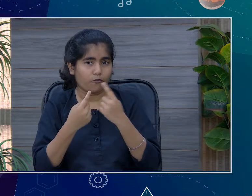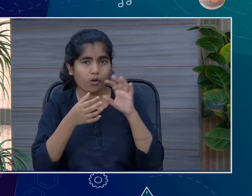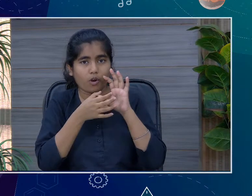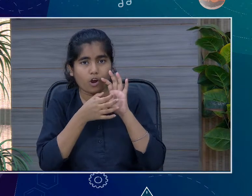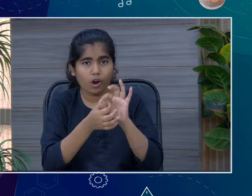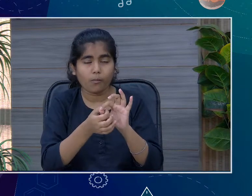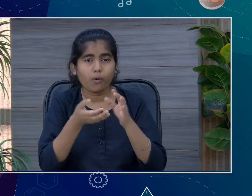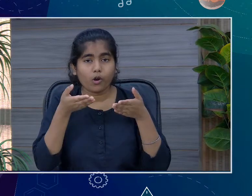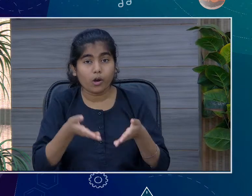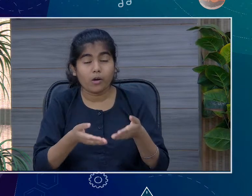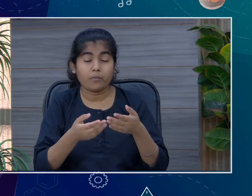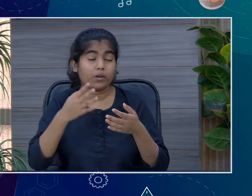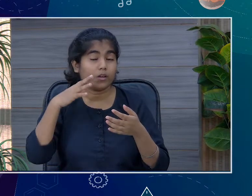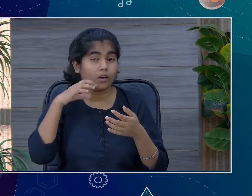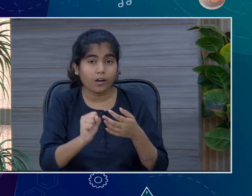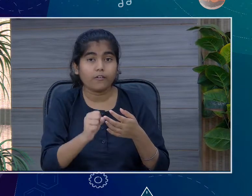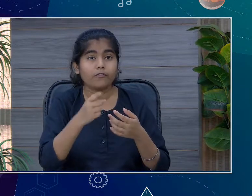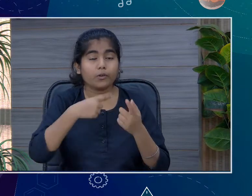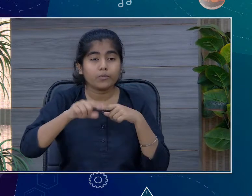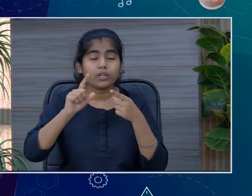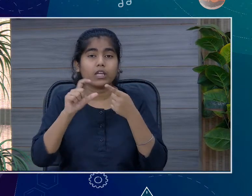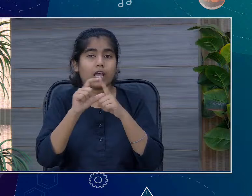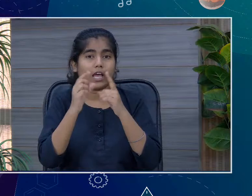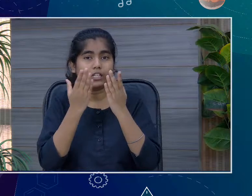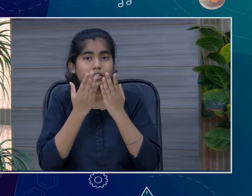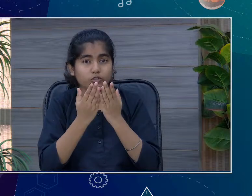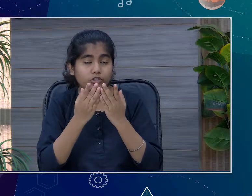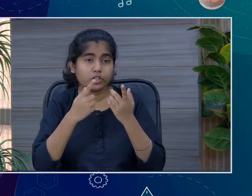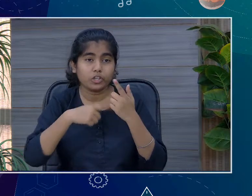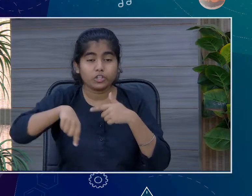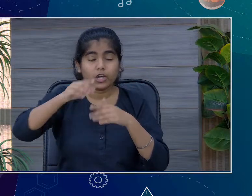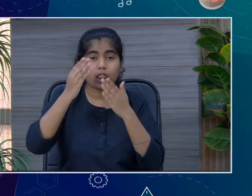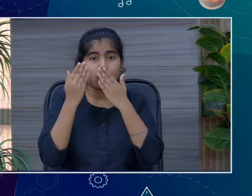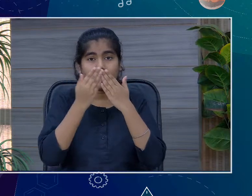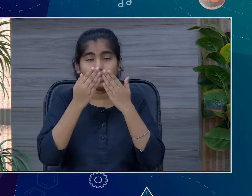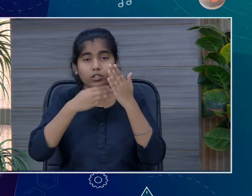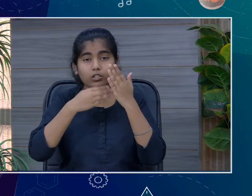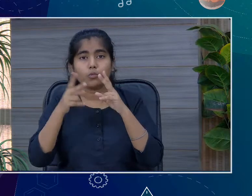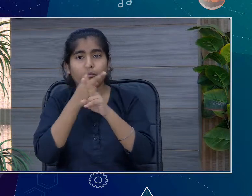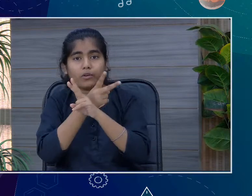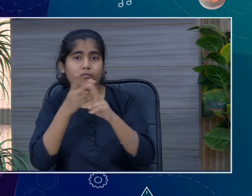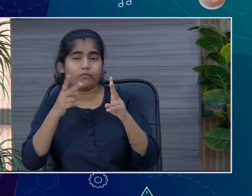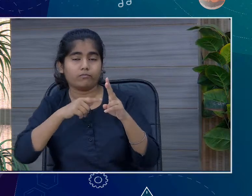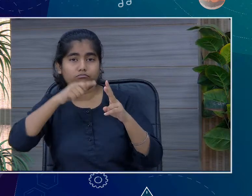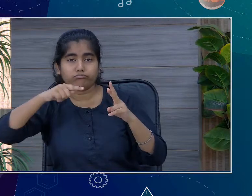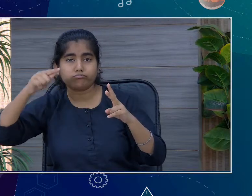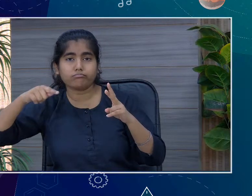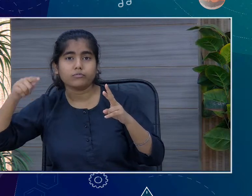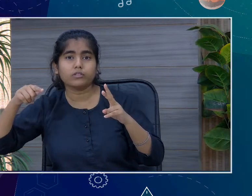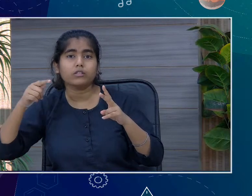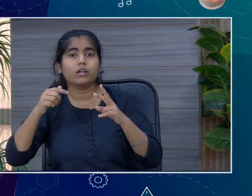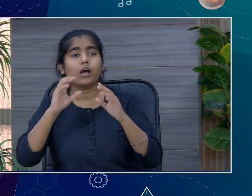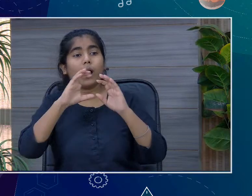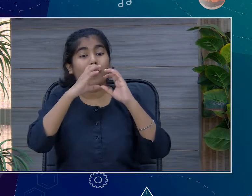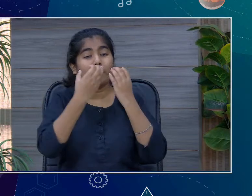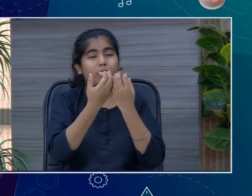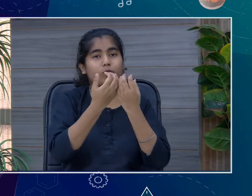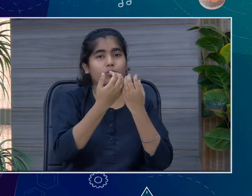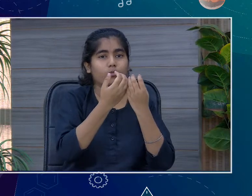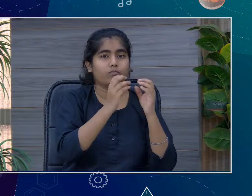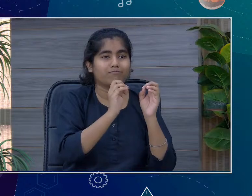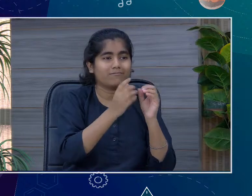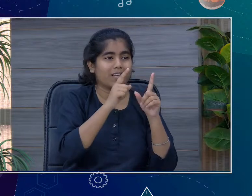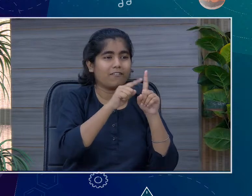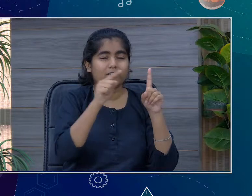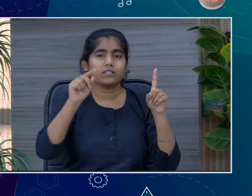should ensure that mother tongue education is available in the school, at least up till, preferably up to class 8. So we